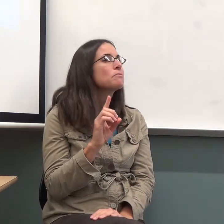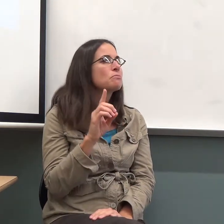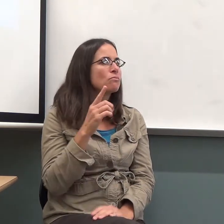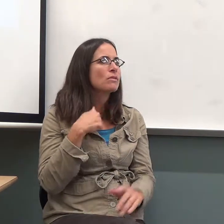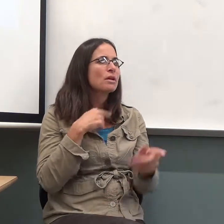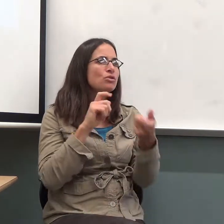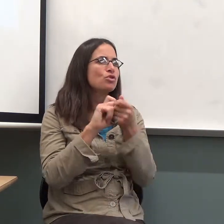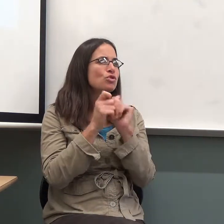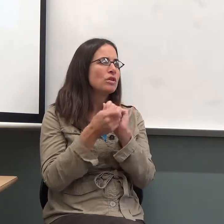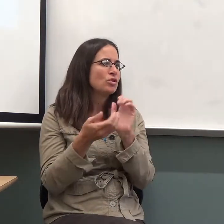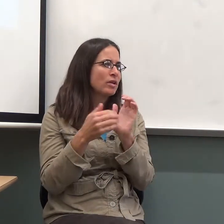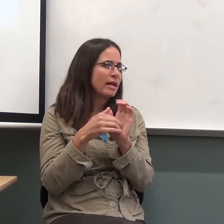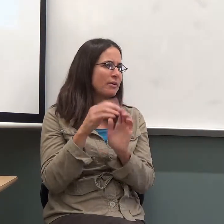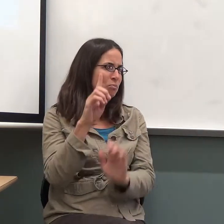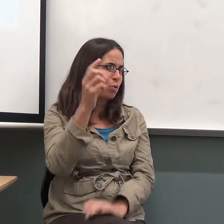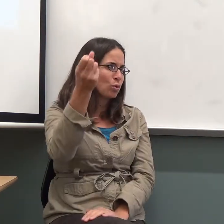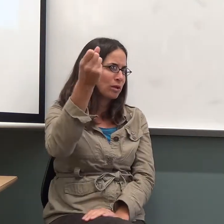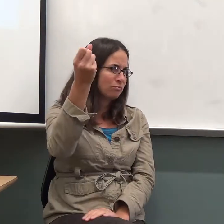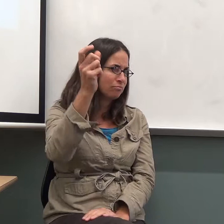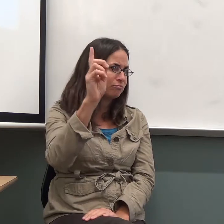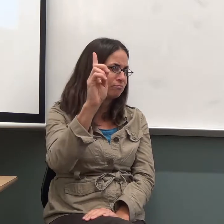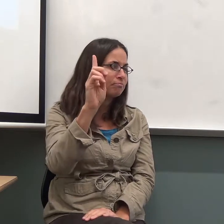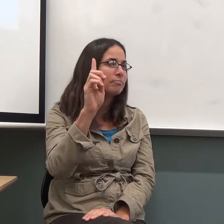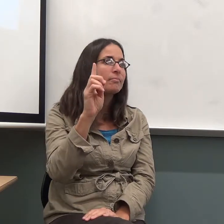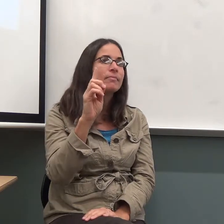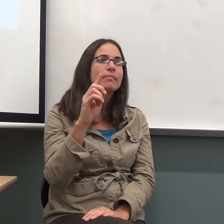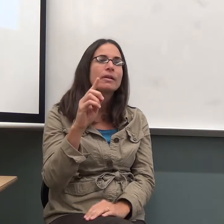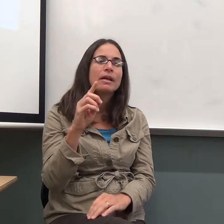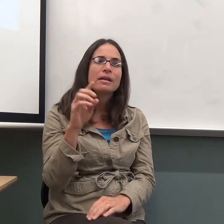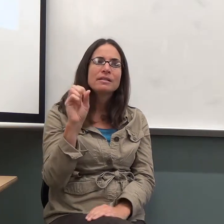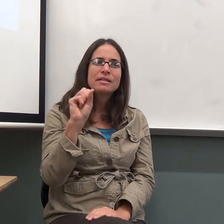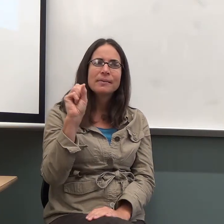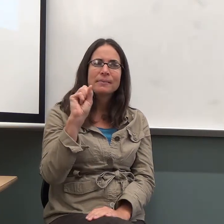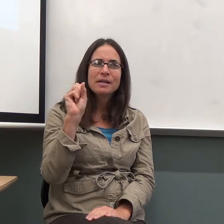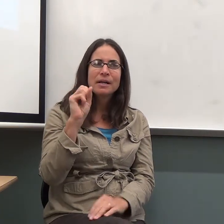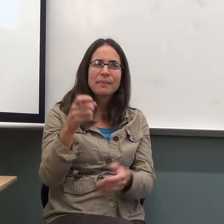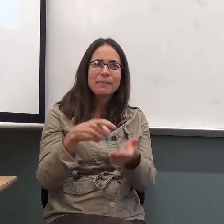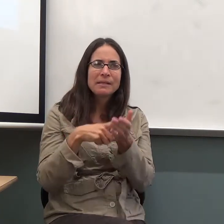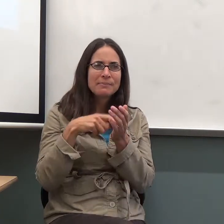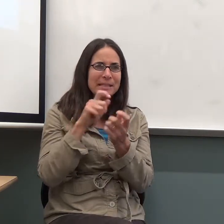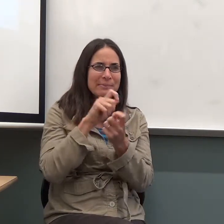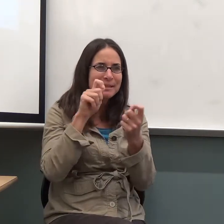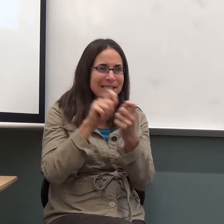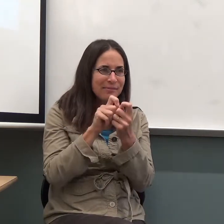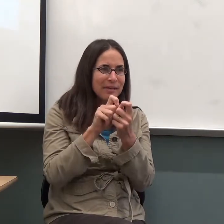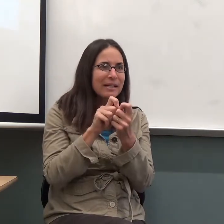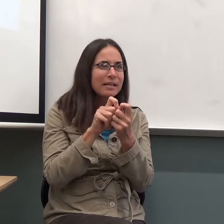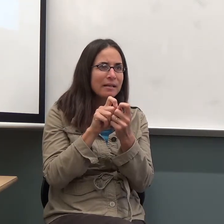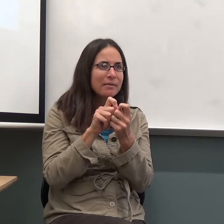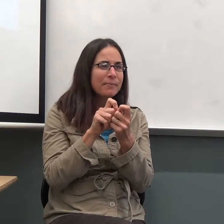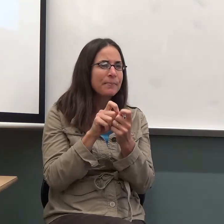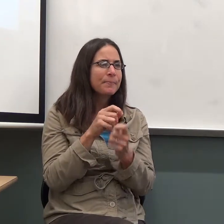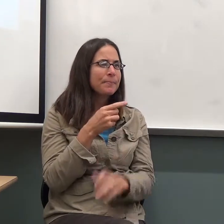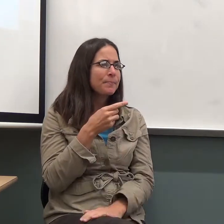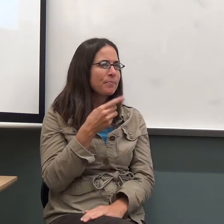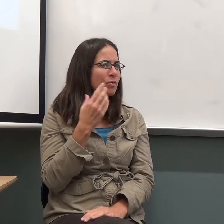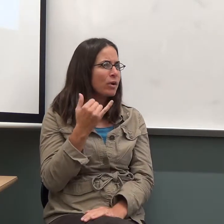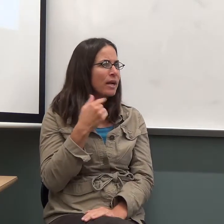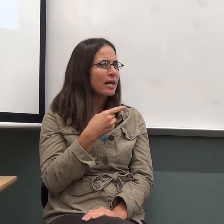this sentence. Hold on. We need a subject that is specific and detailed. What is the subject in this sentence